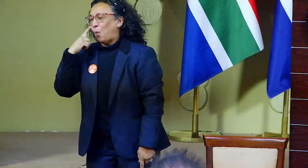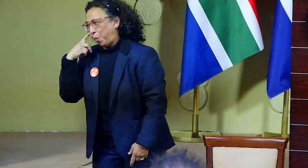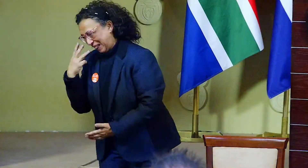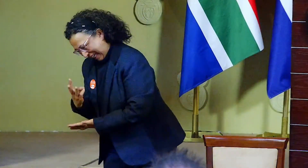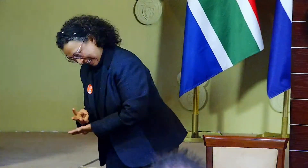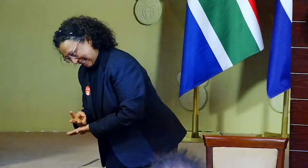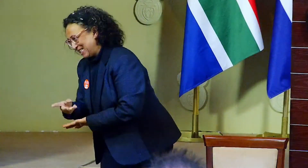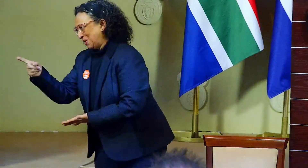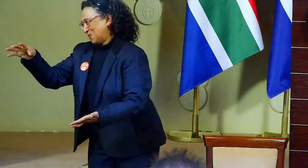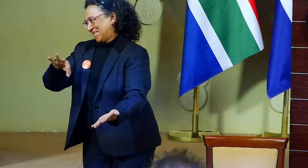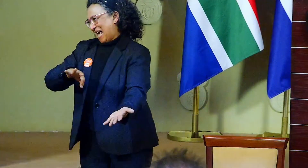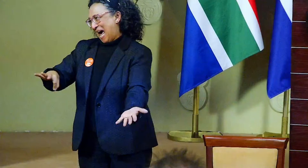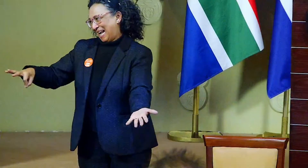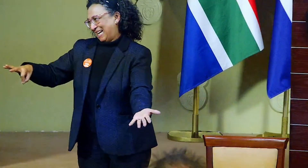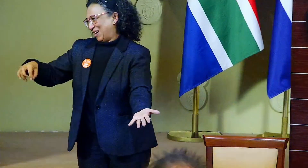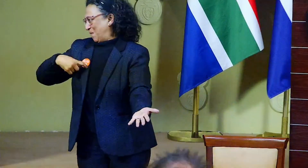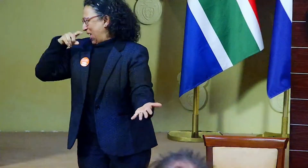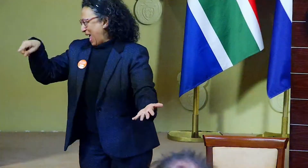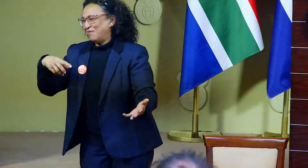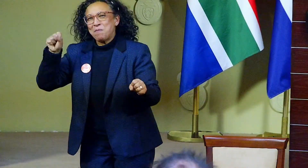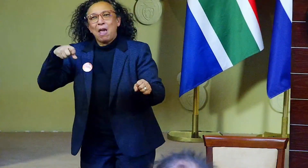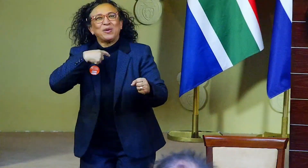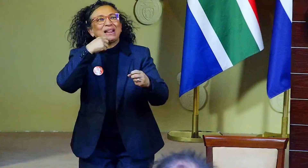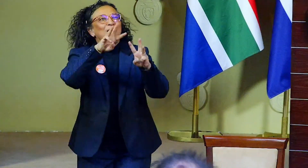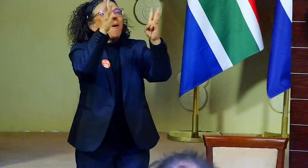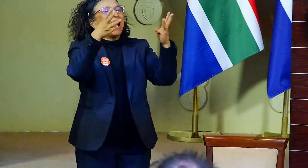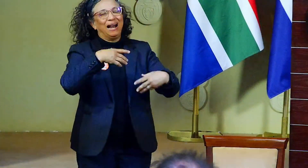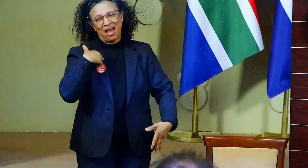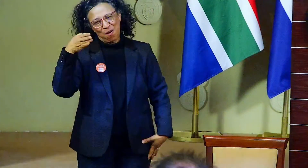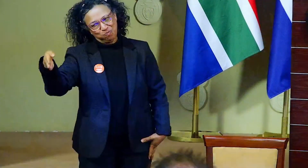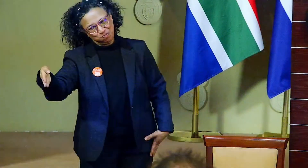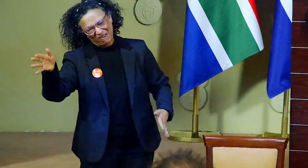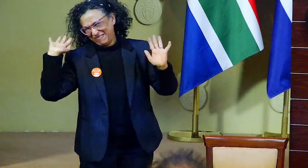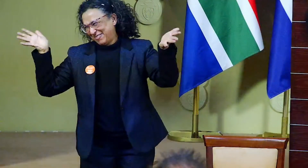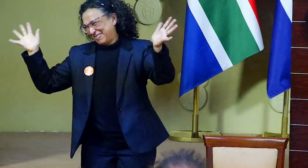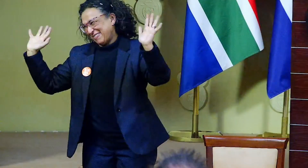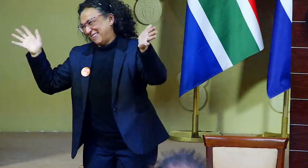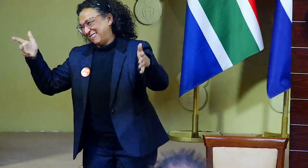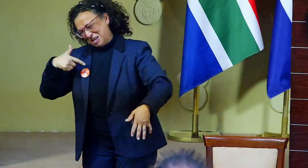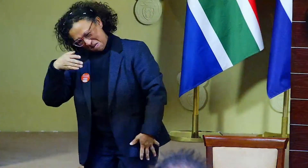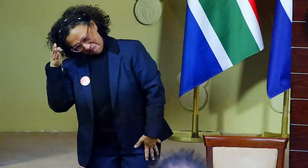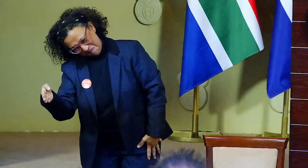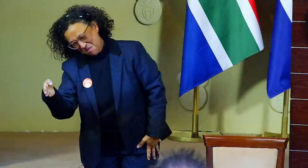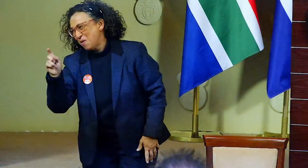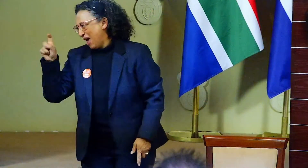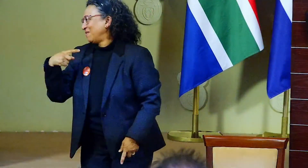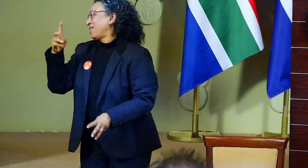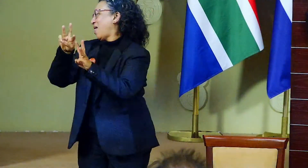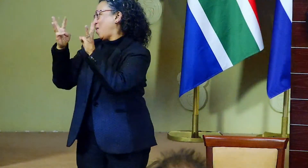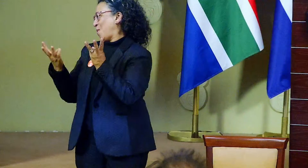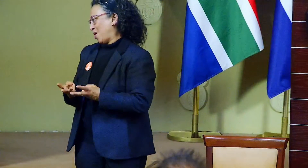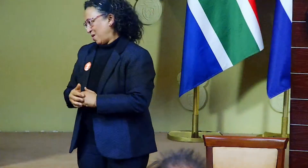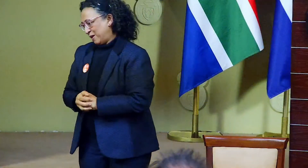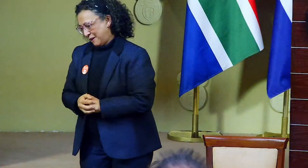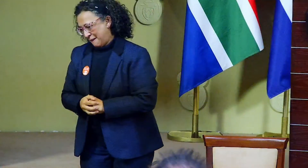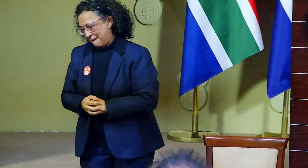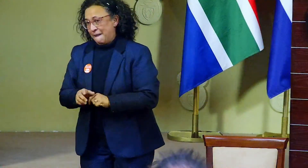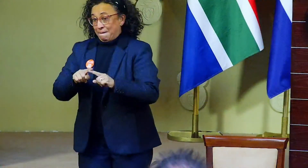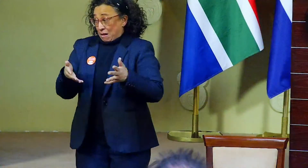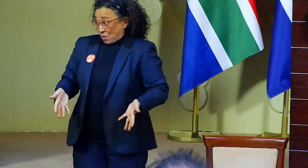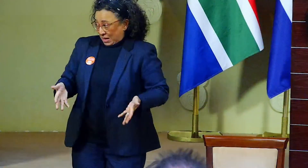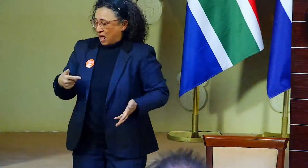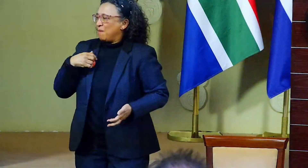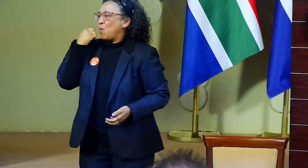thank you and that you opened up this very prestigious event for us to